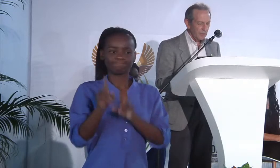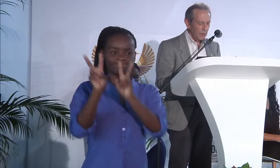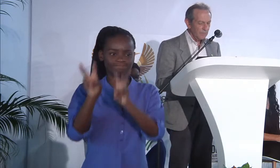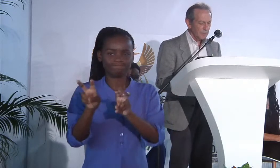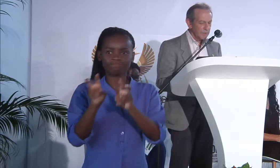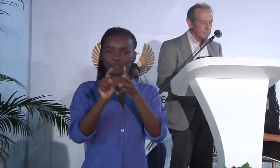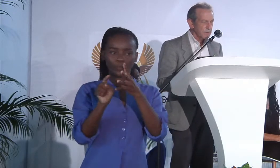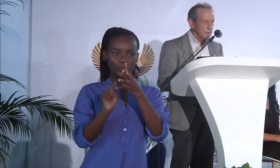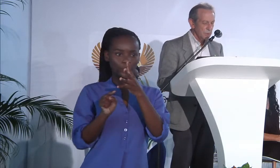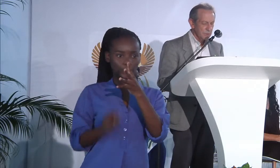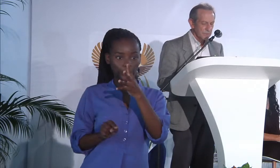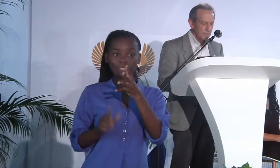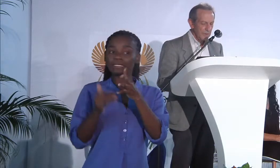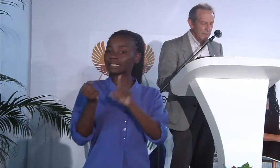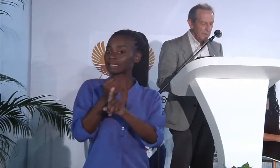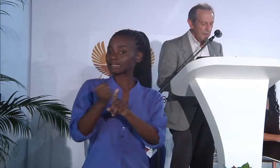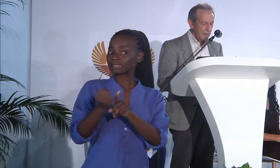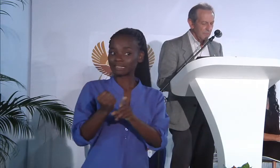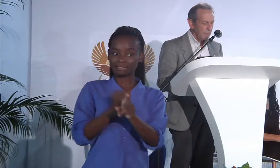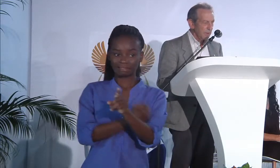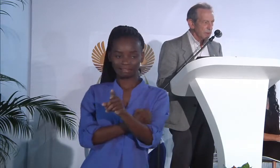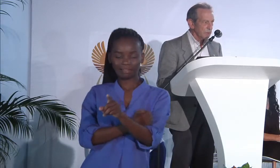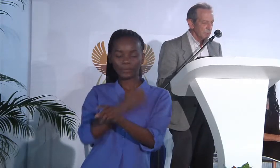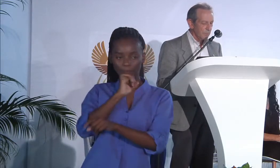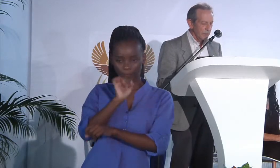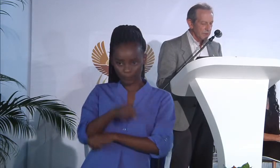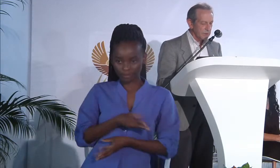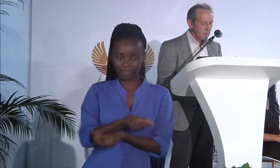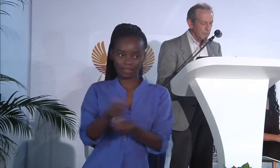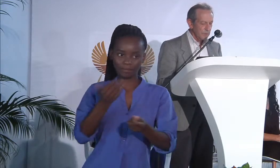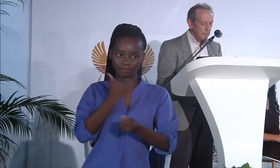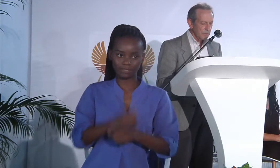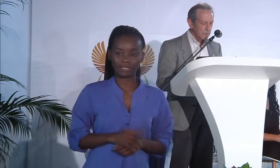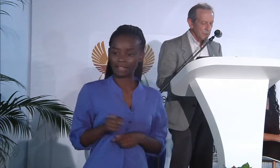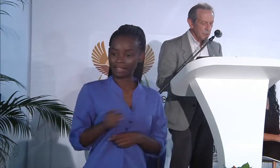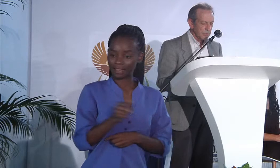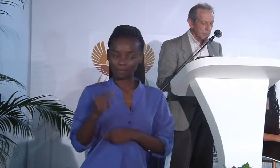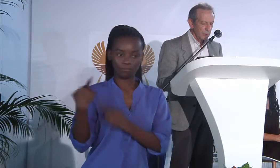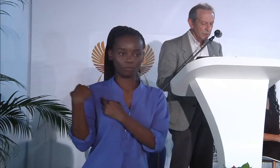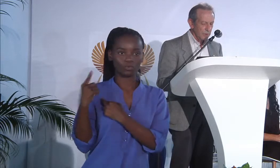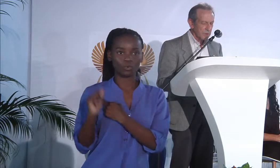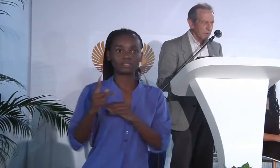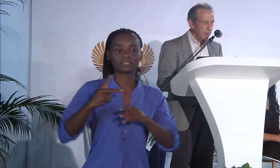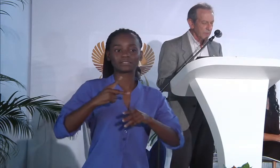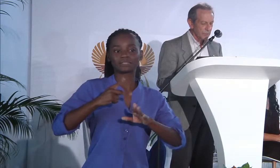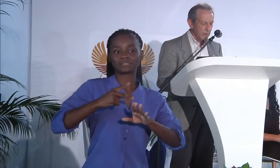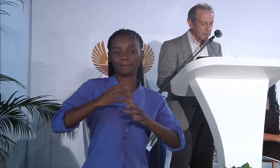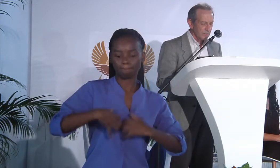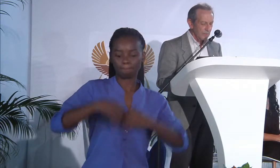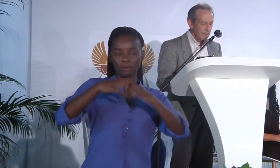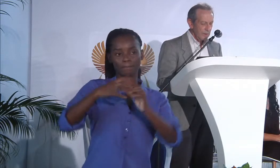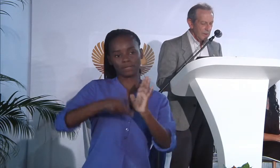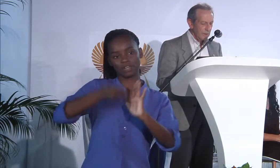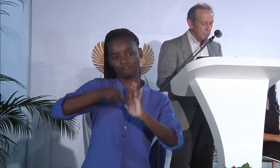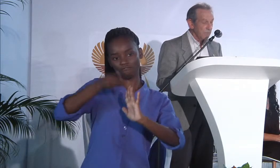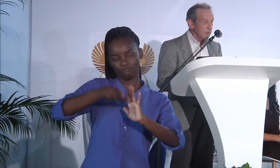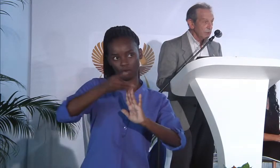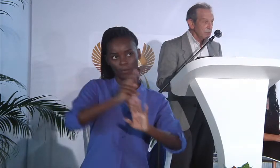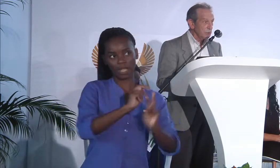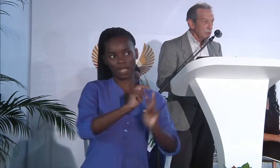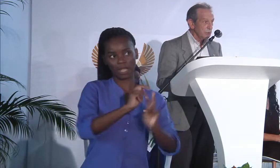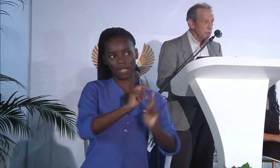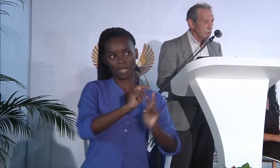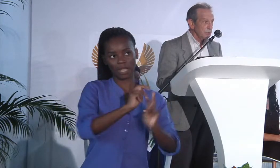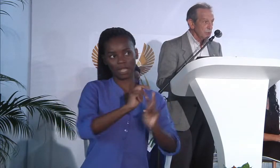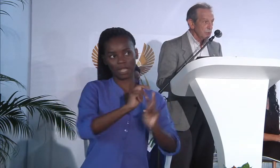of harmful substance use and develop a national drug policy to reduce the demand and the supply of drugs and to prevent the